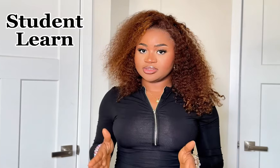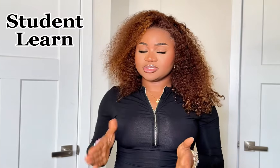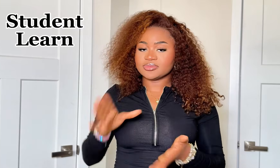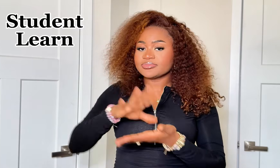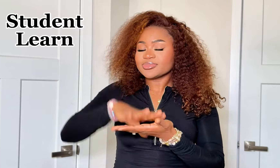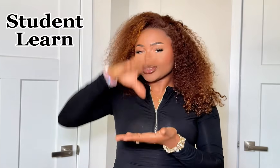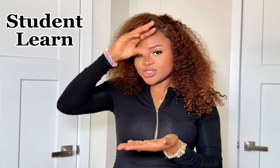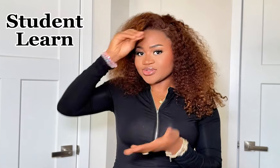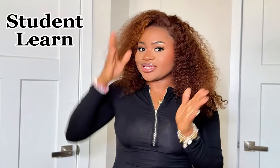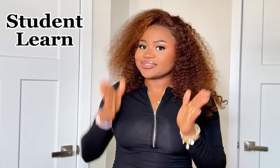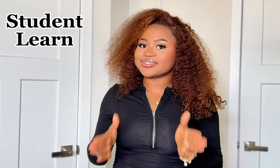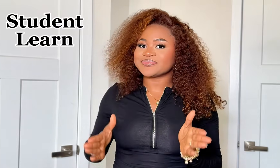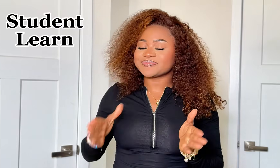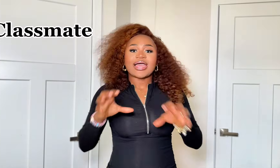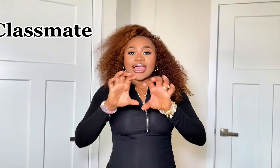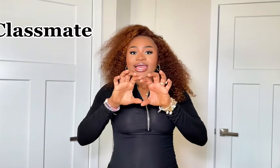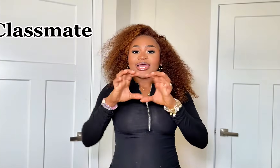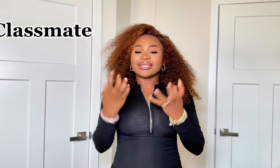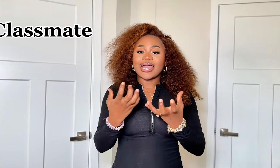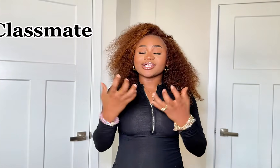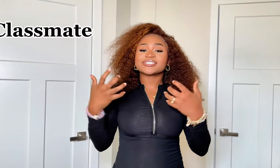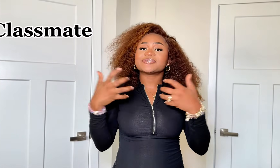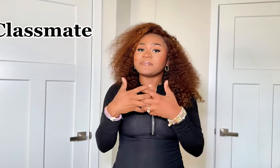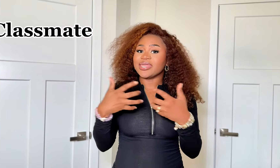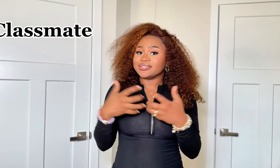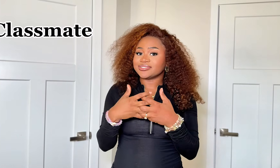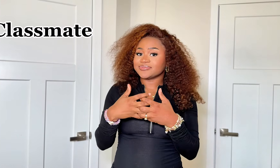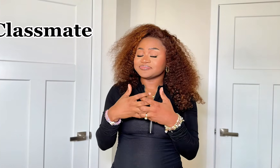Student. Student. Classmate.